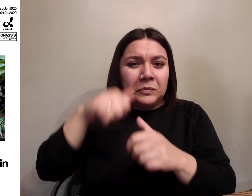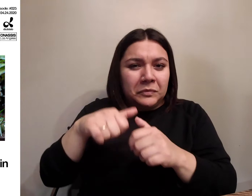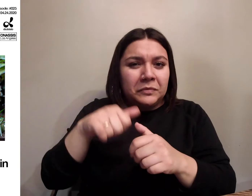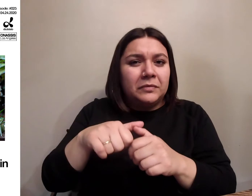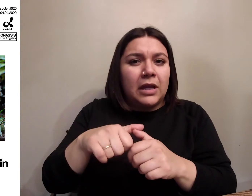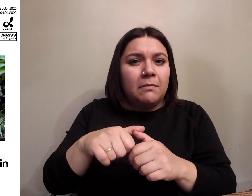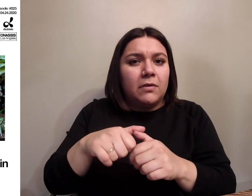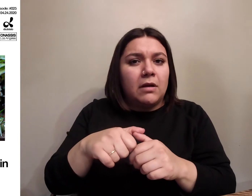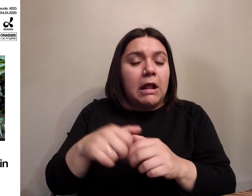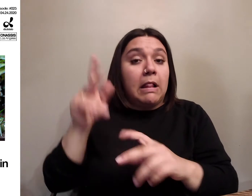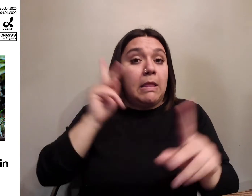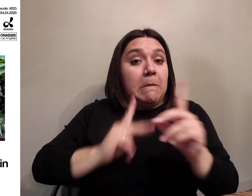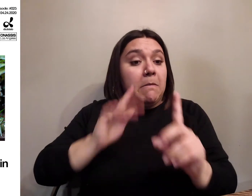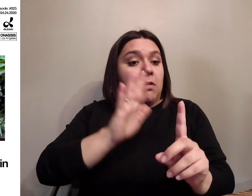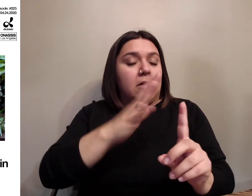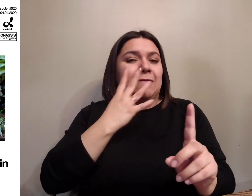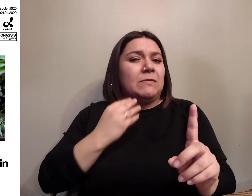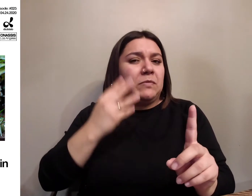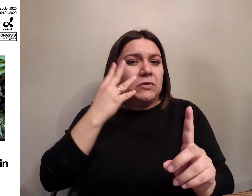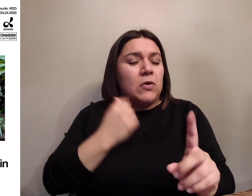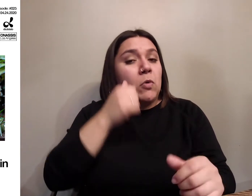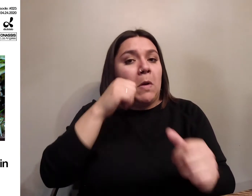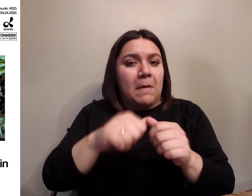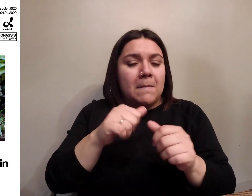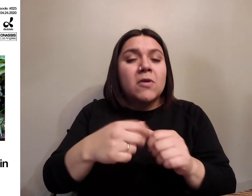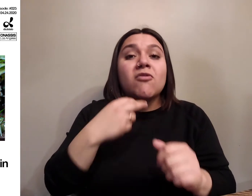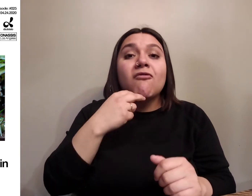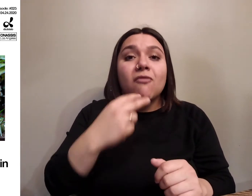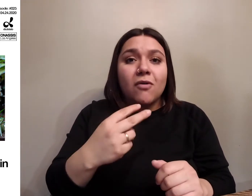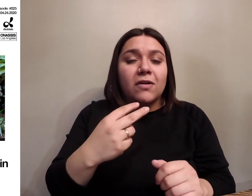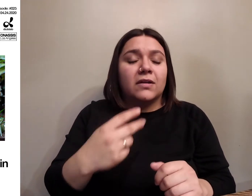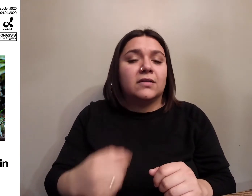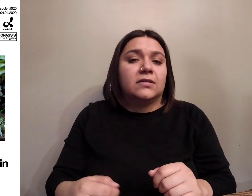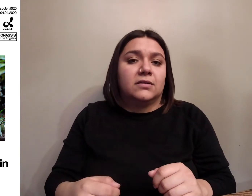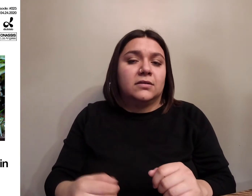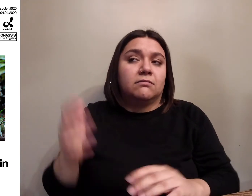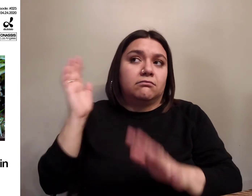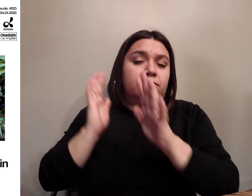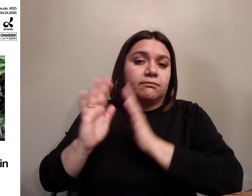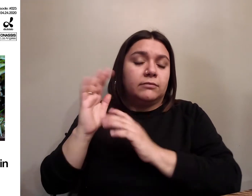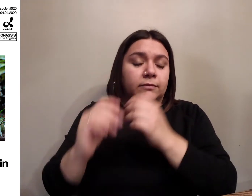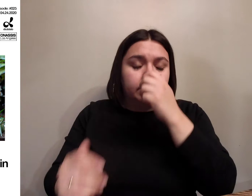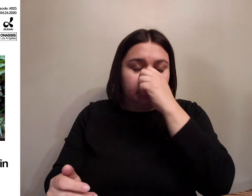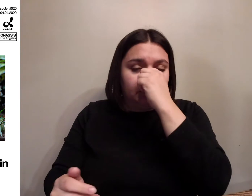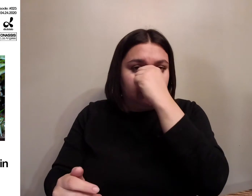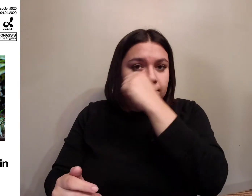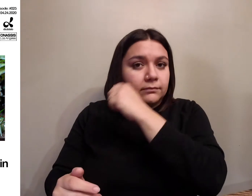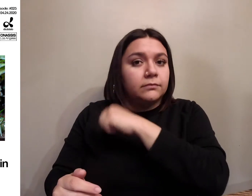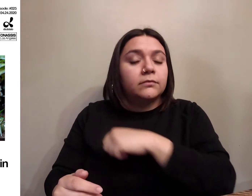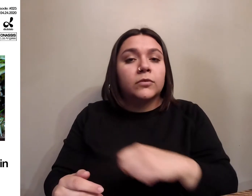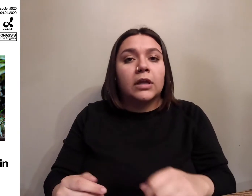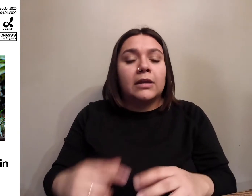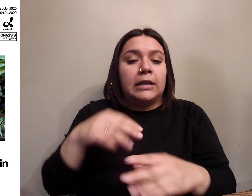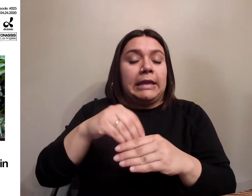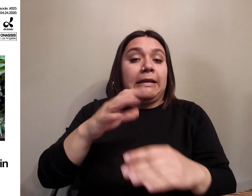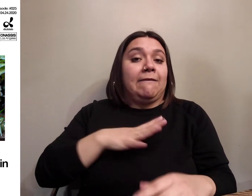it is a responsibility to remember what they have gone through, to remember the voids, the vacuums